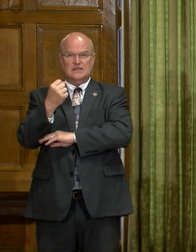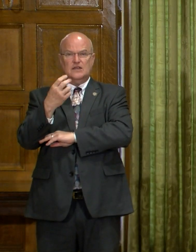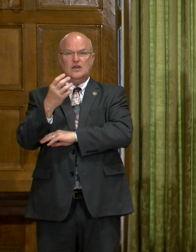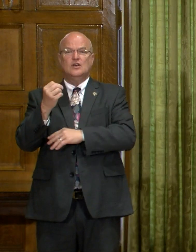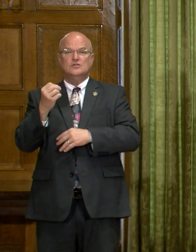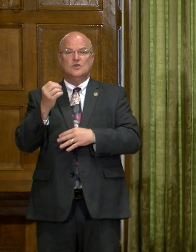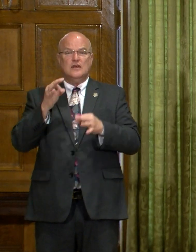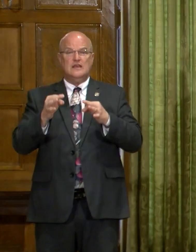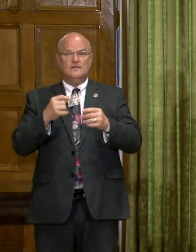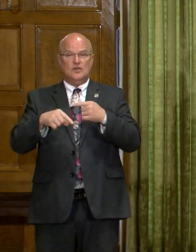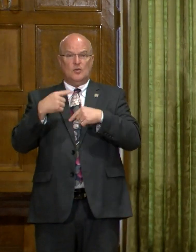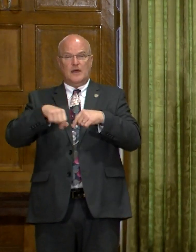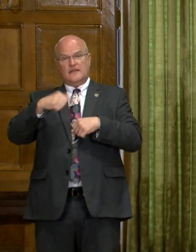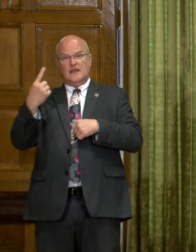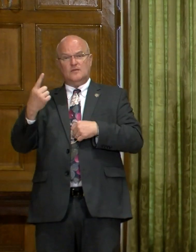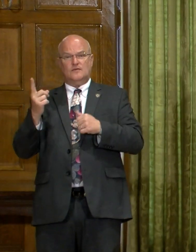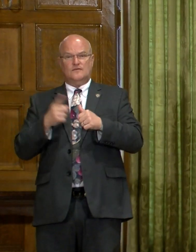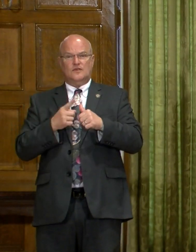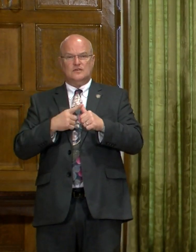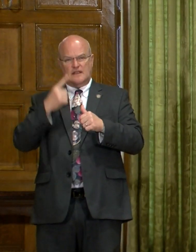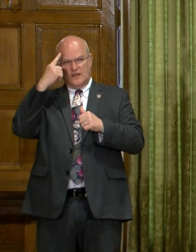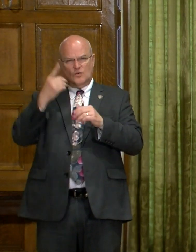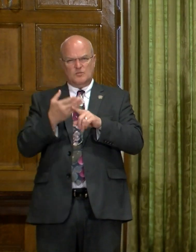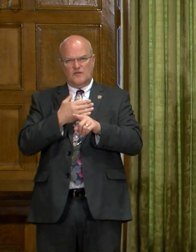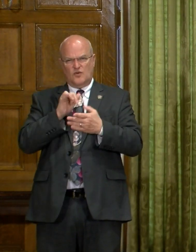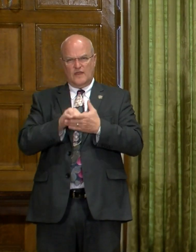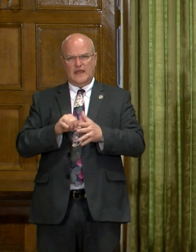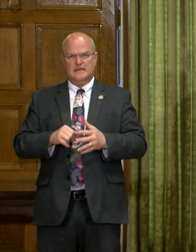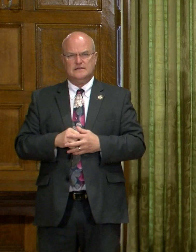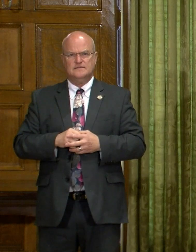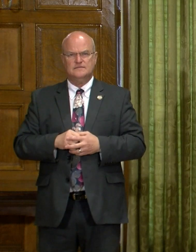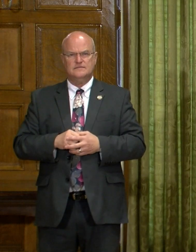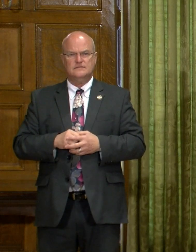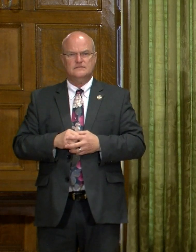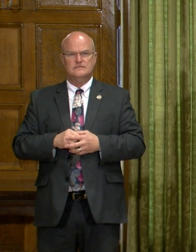And if you'll go back to the other one first, I think there's one right before that.